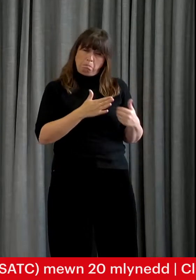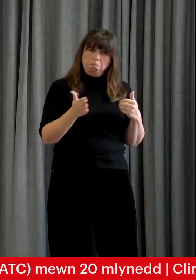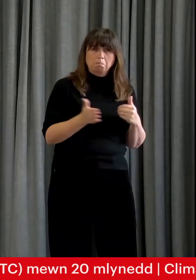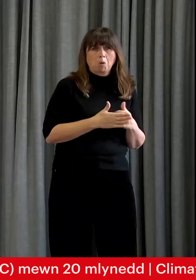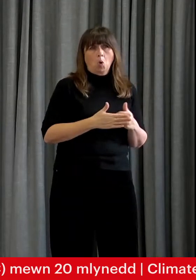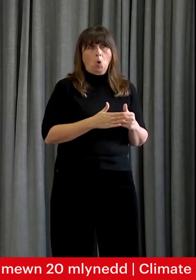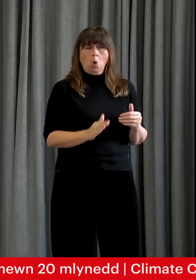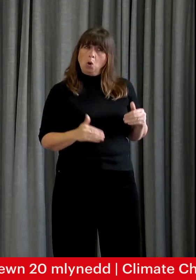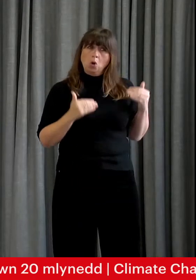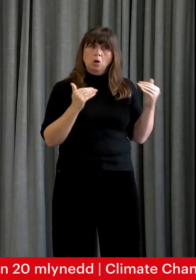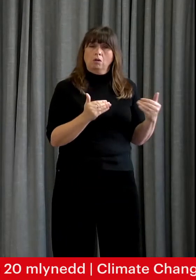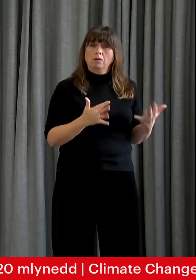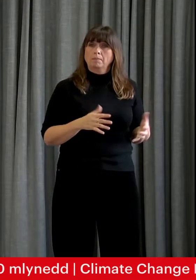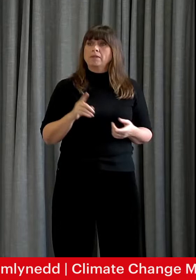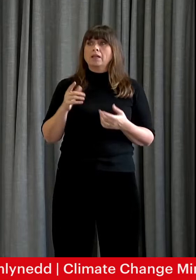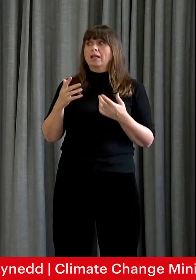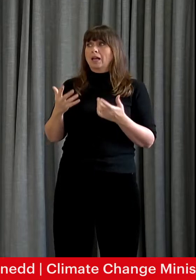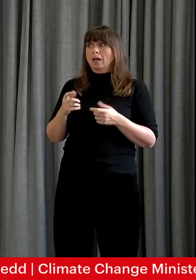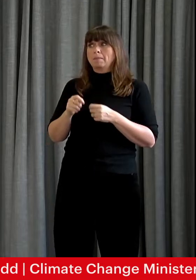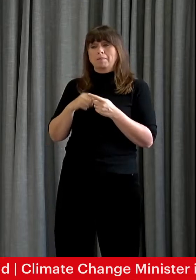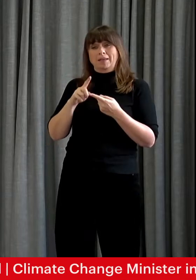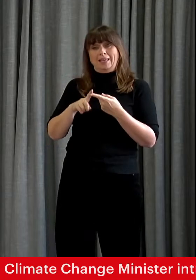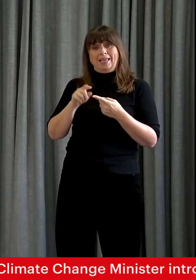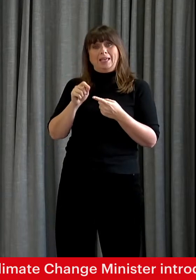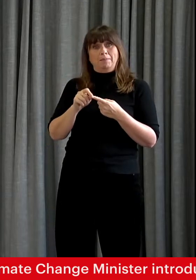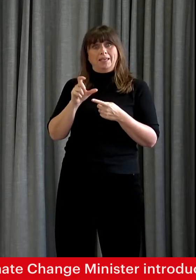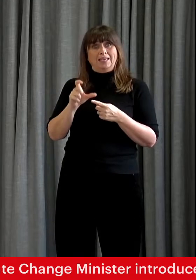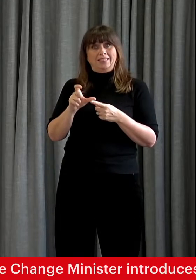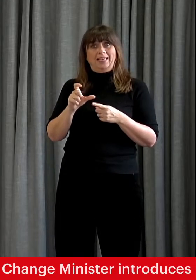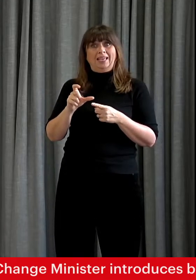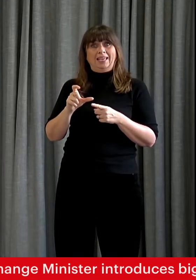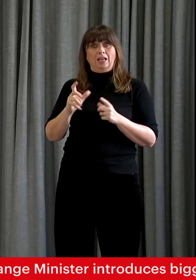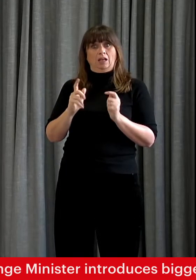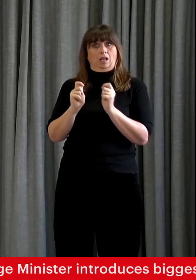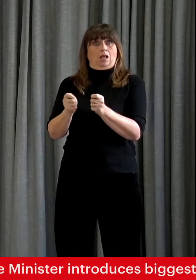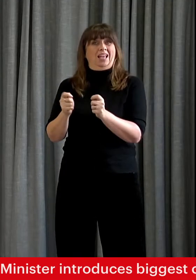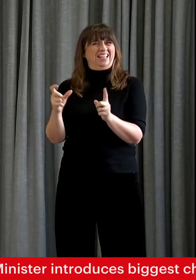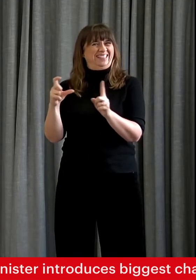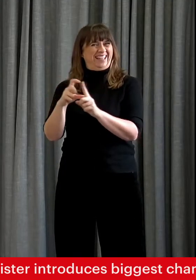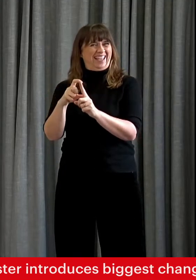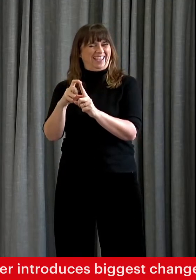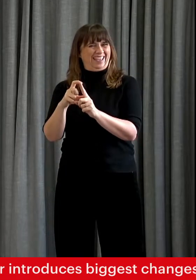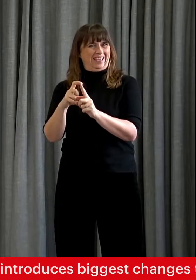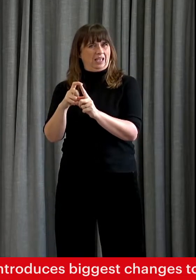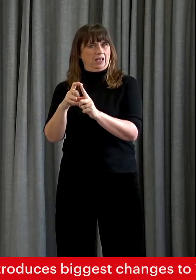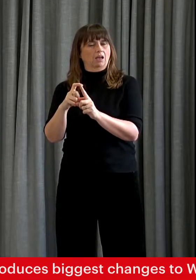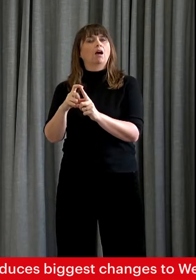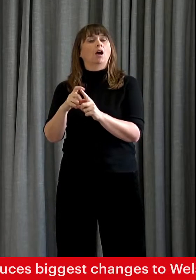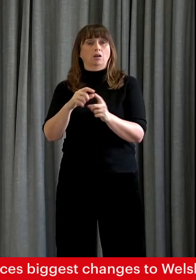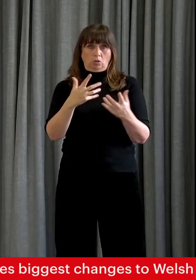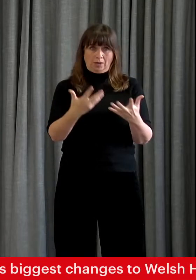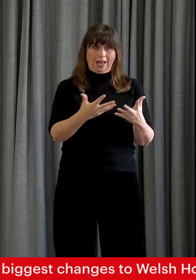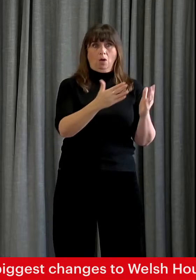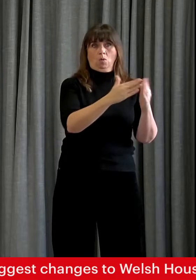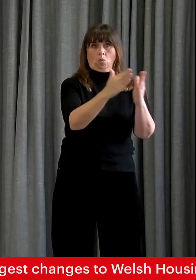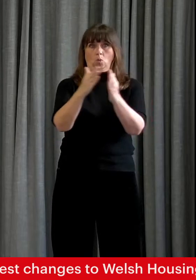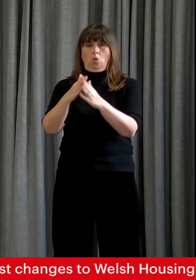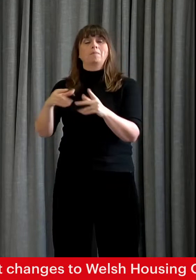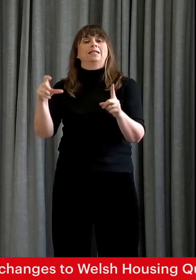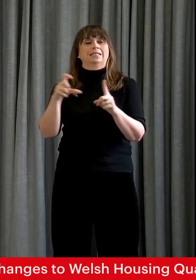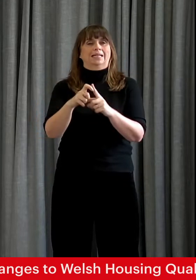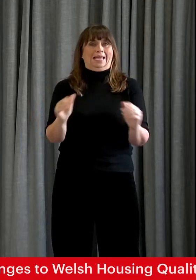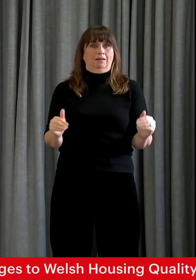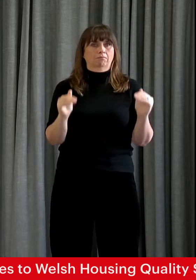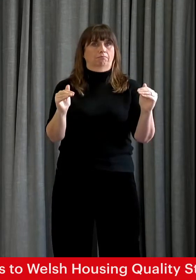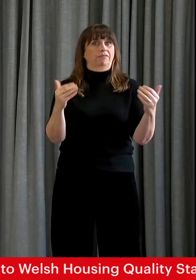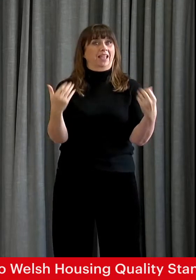previous standard got us to EPC D. That's considerable improvement on where their stock was. So all stock is at EPC D already. And then this is the